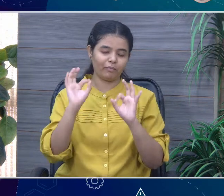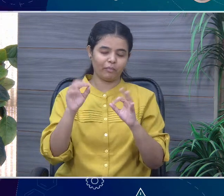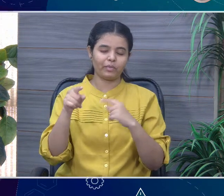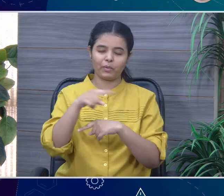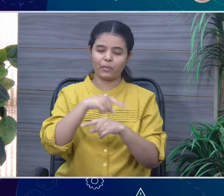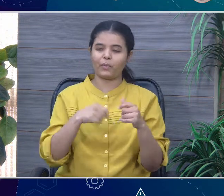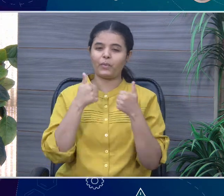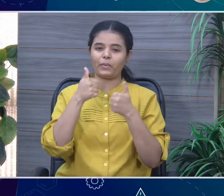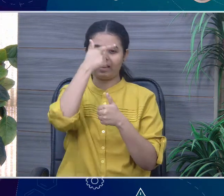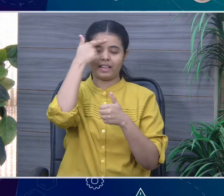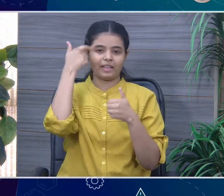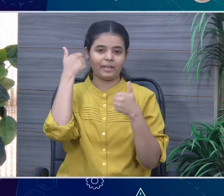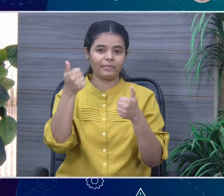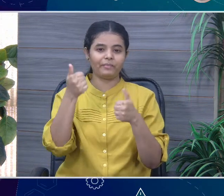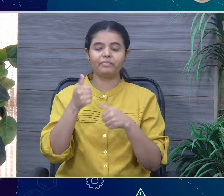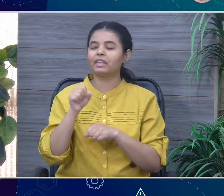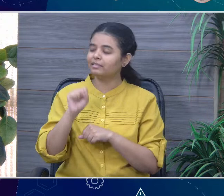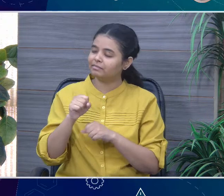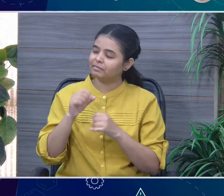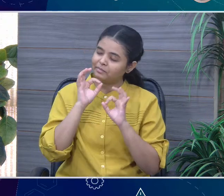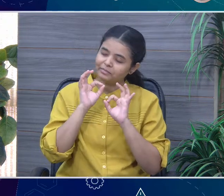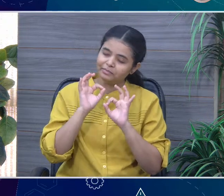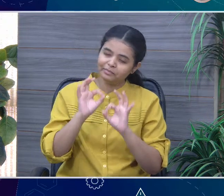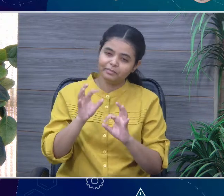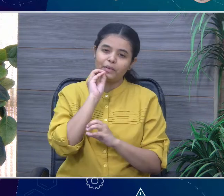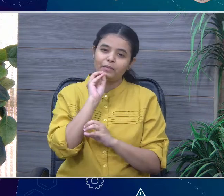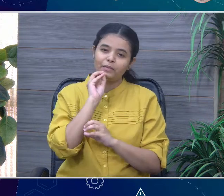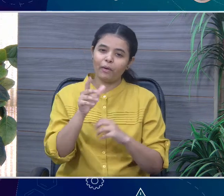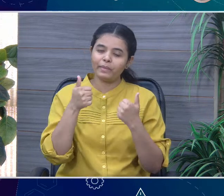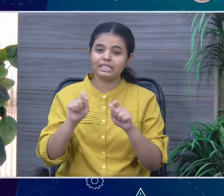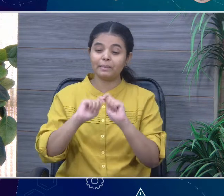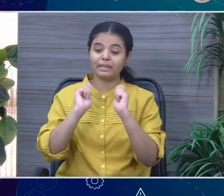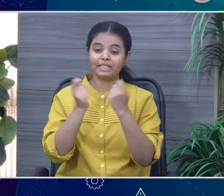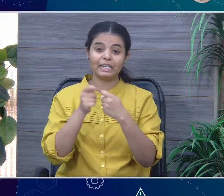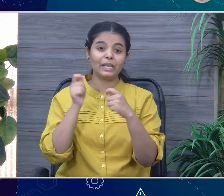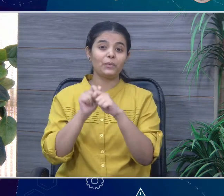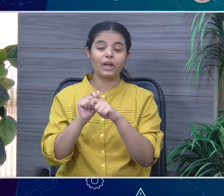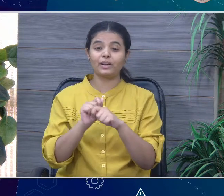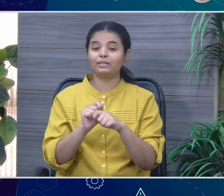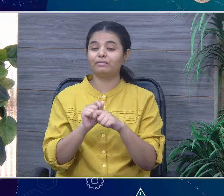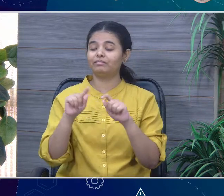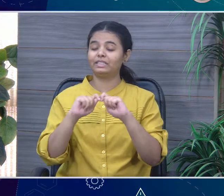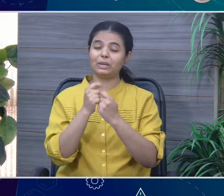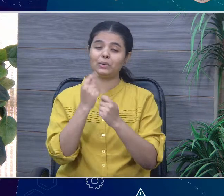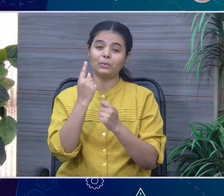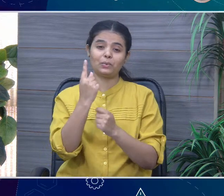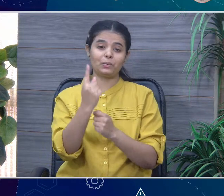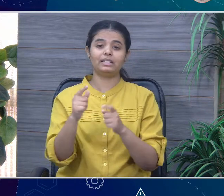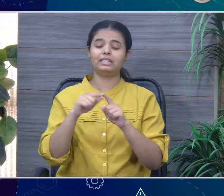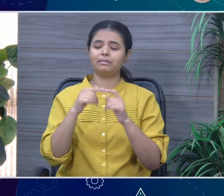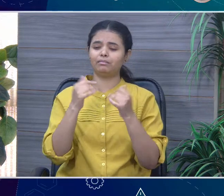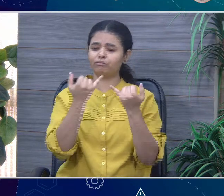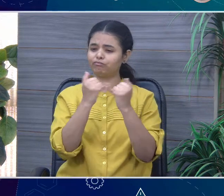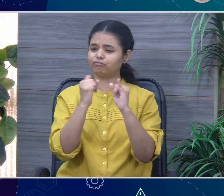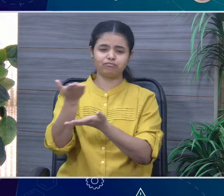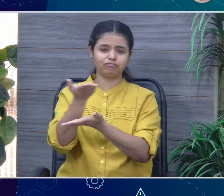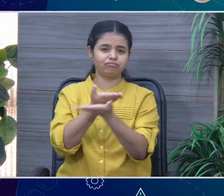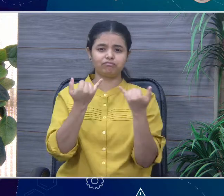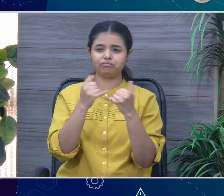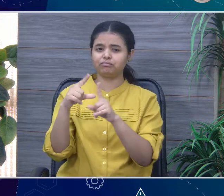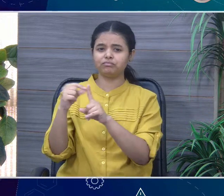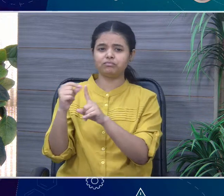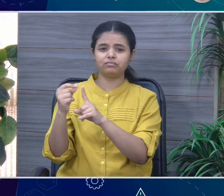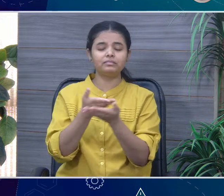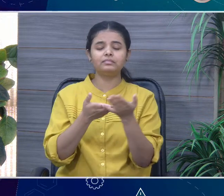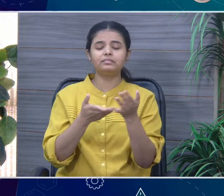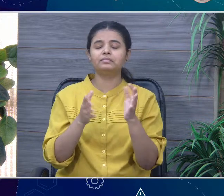the very best. That's a perfect message actually, ma'am, because it's a teamwork, there's interdependency, and one should not take the advantage